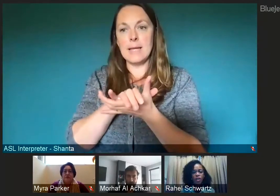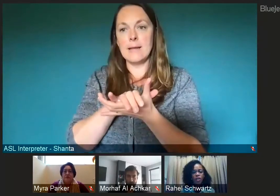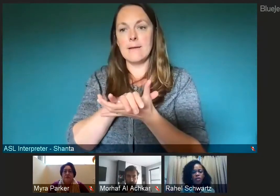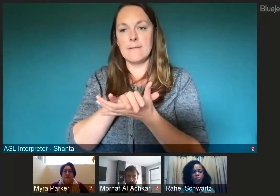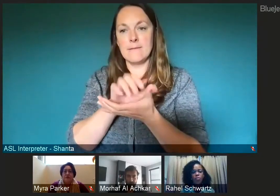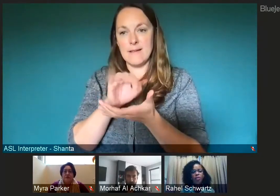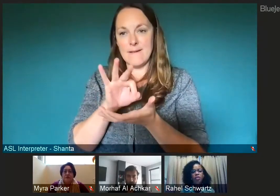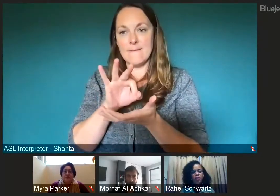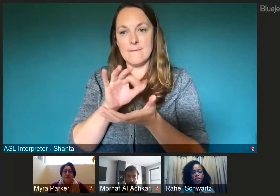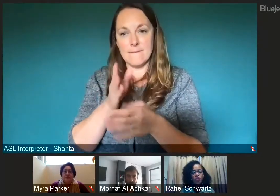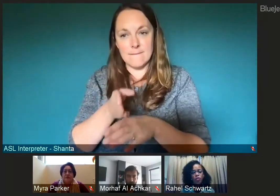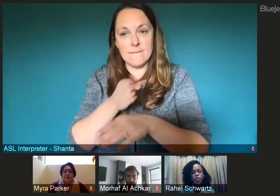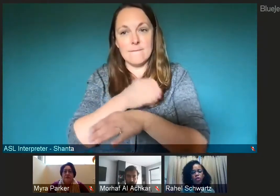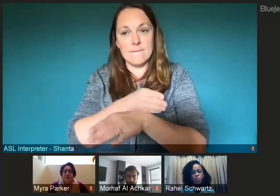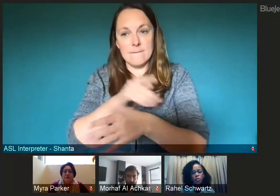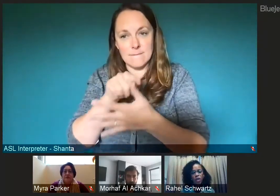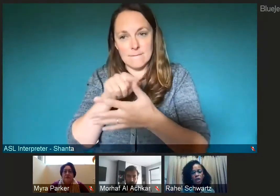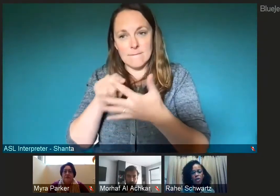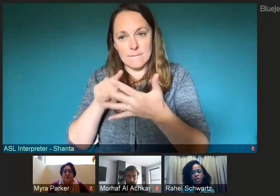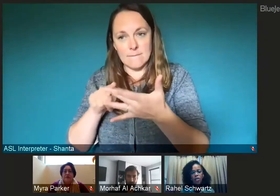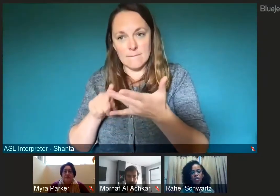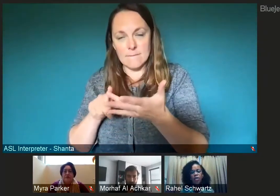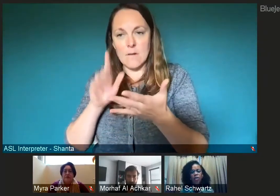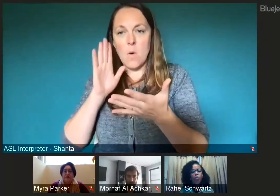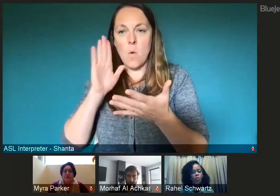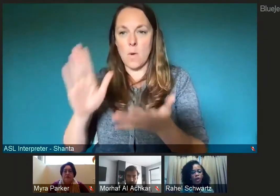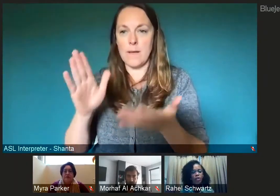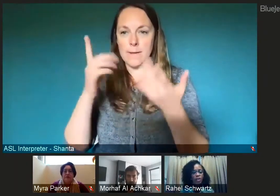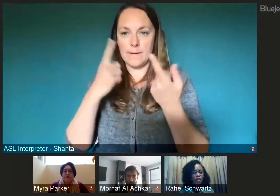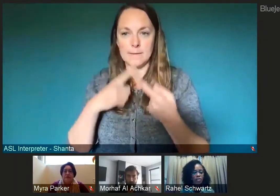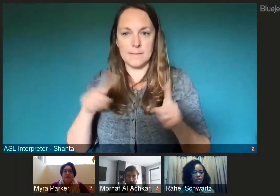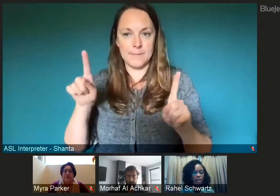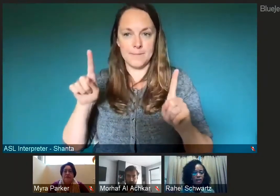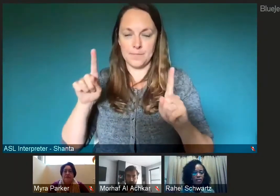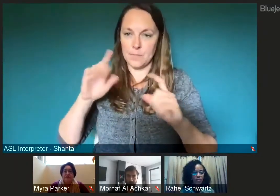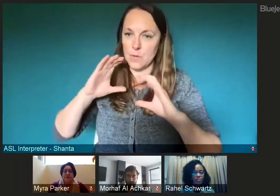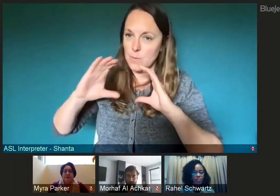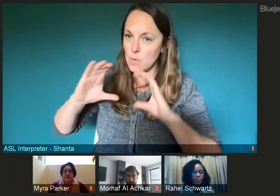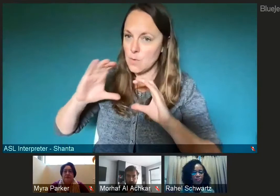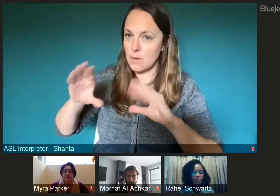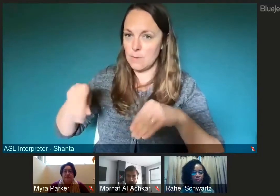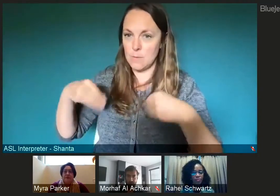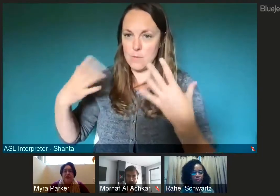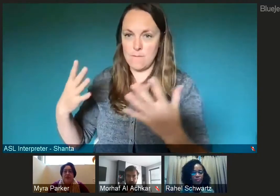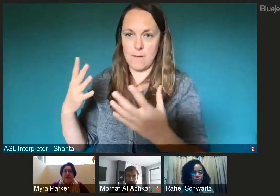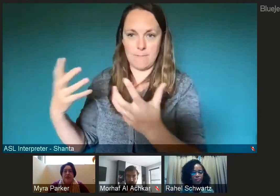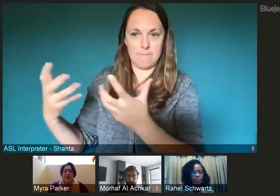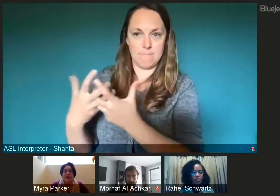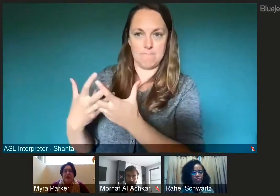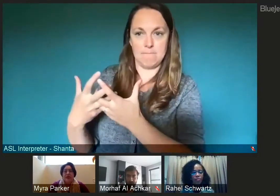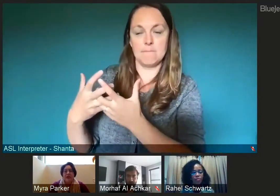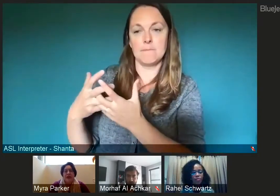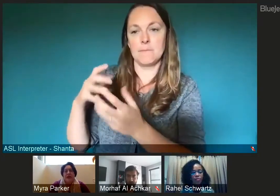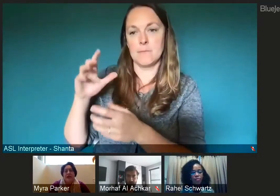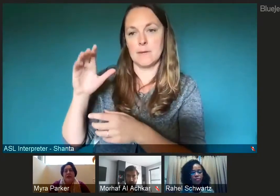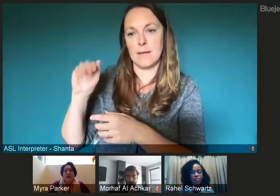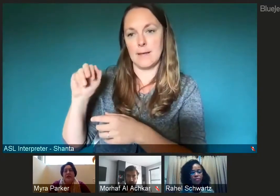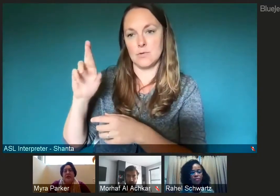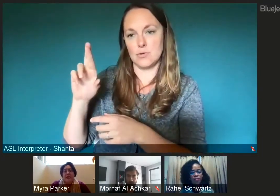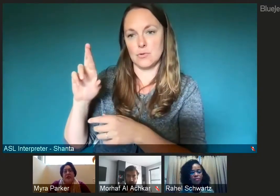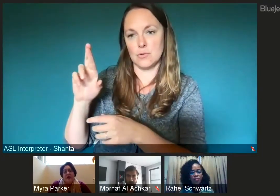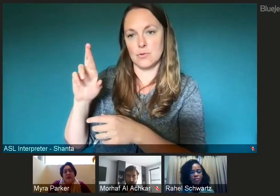us be successful in communicating and providing cancer care. Thank you,